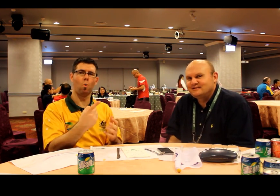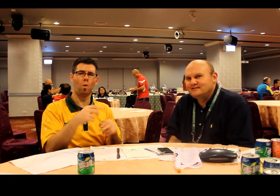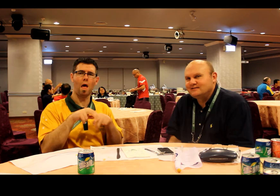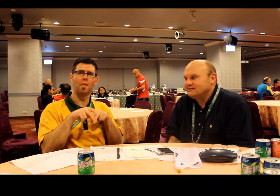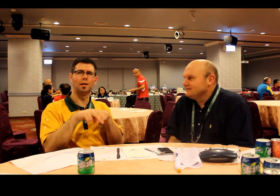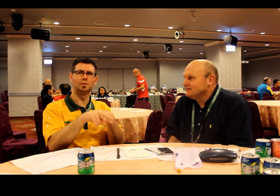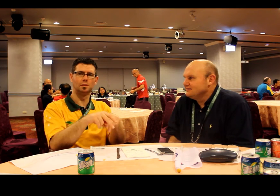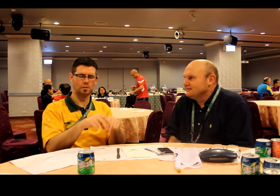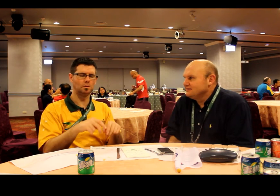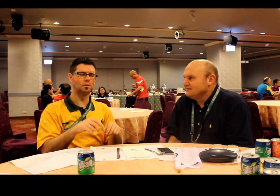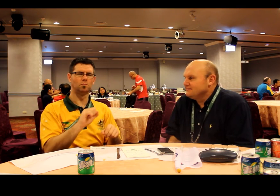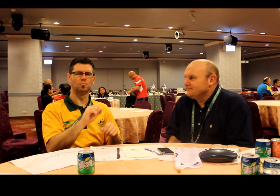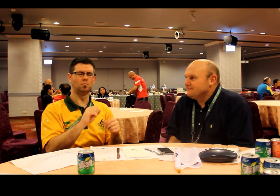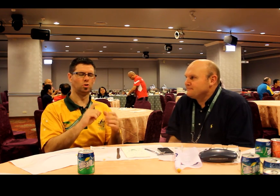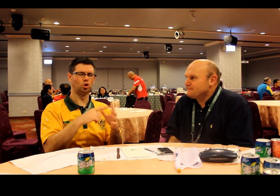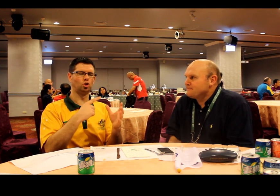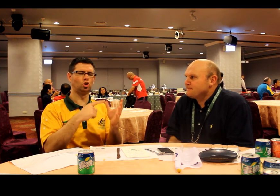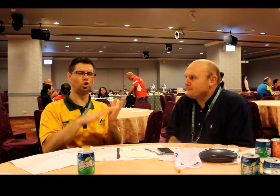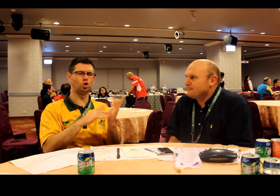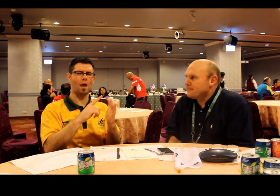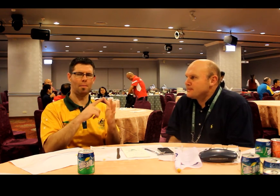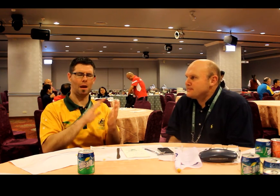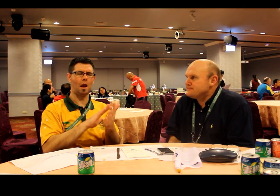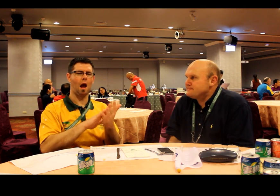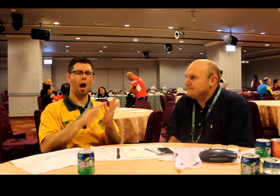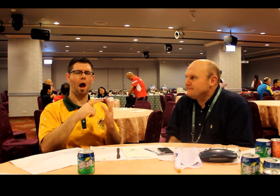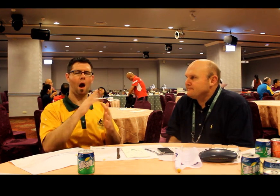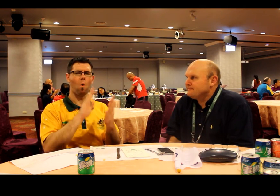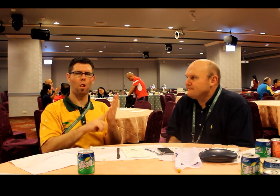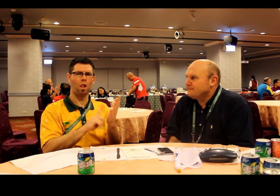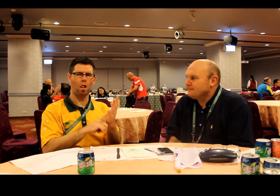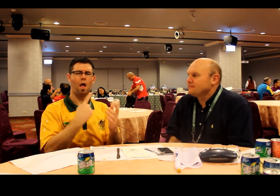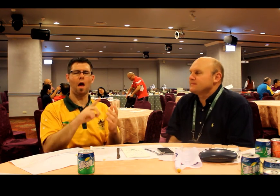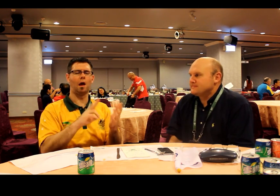They have their debut tomorrow with athletics, so that's Jamie Howell